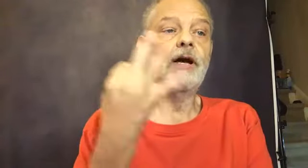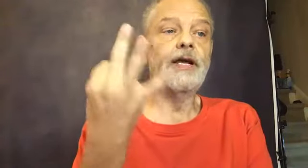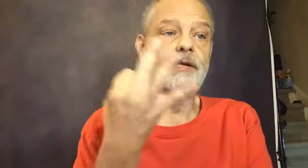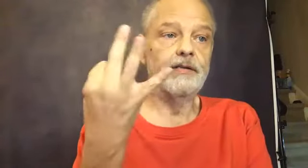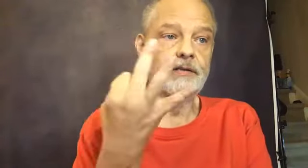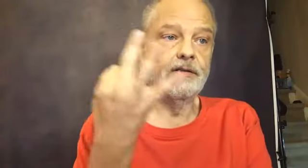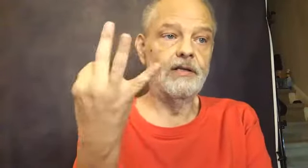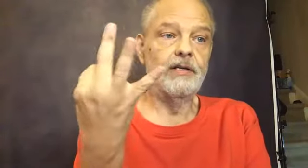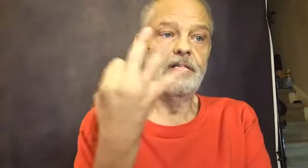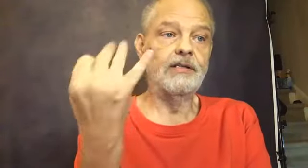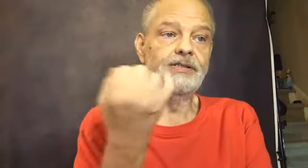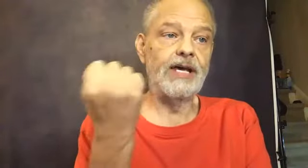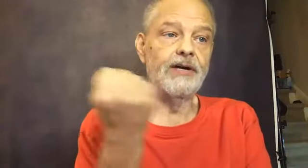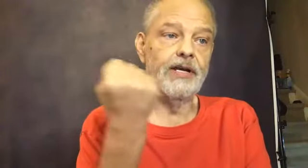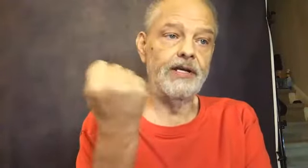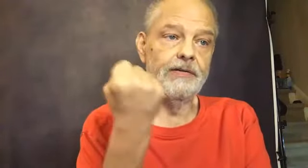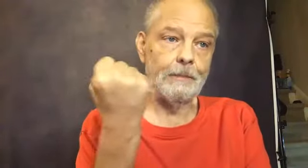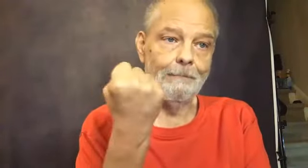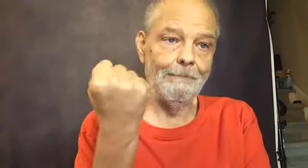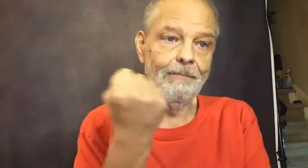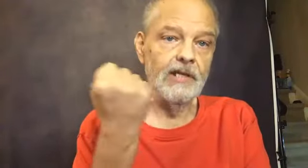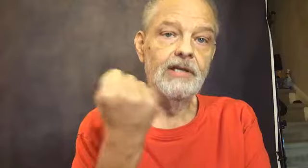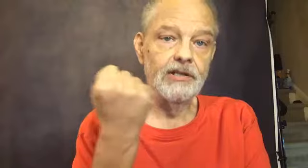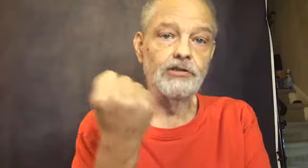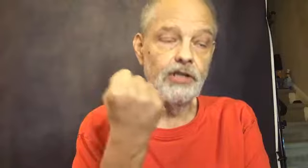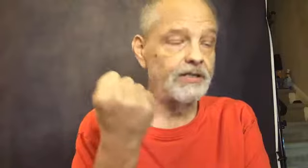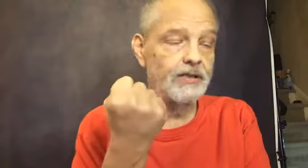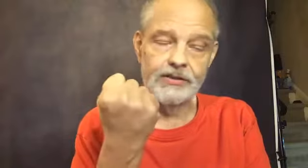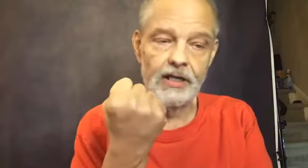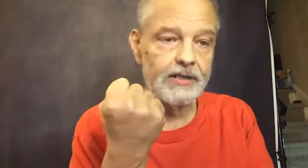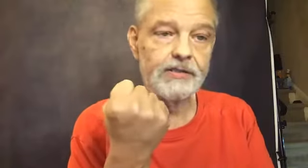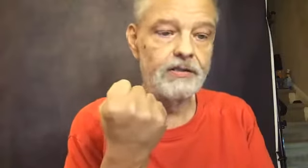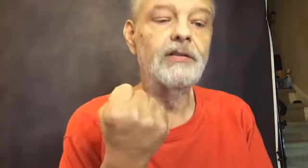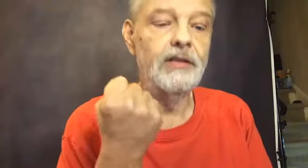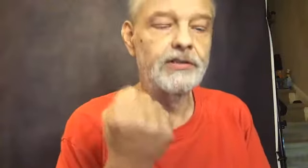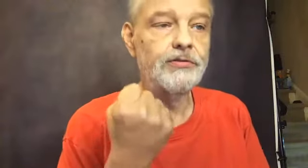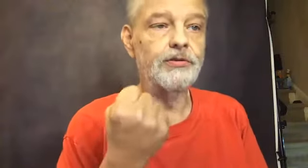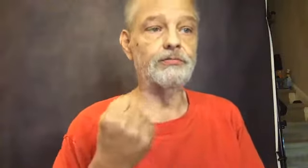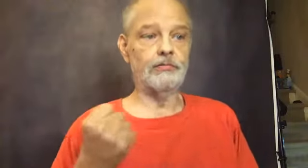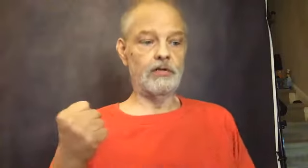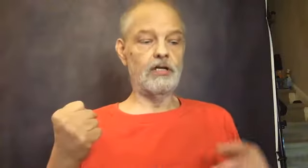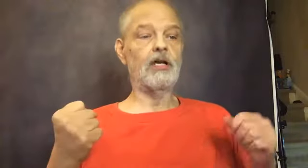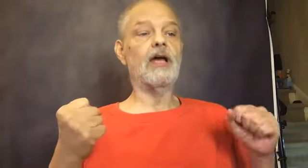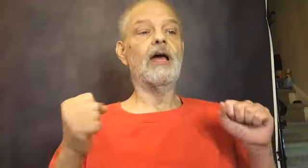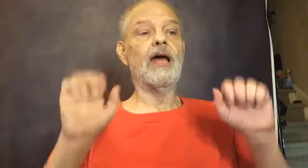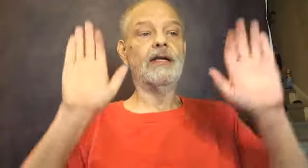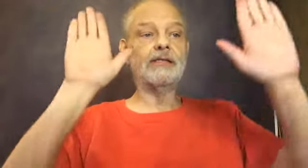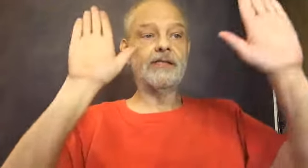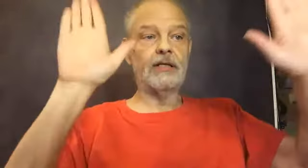Friday, Saturday. They're just initialized is true. And then